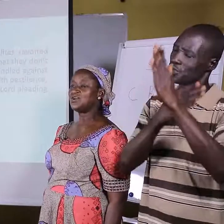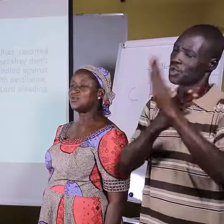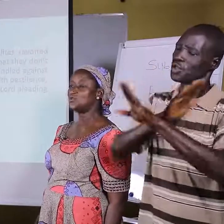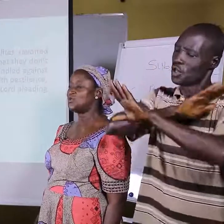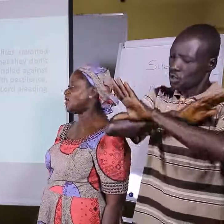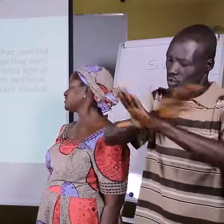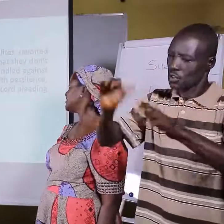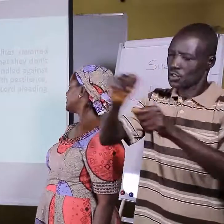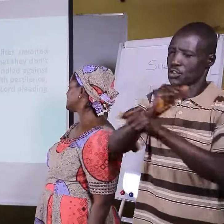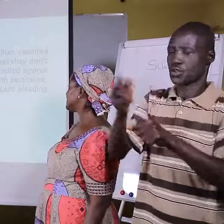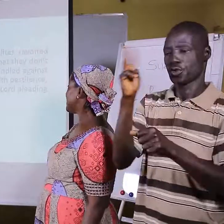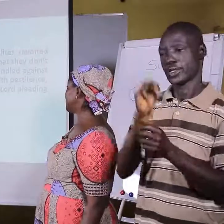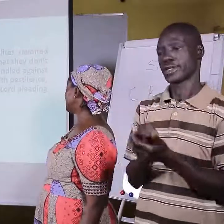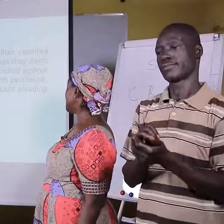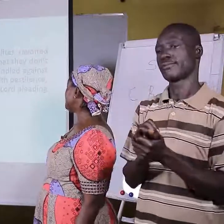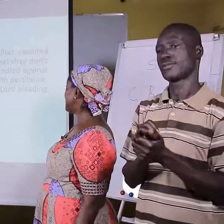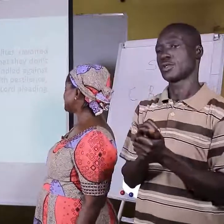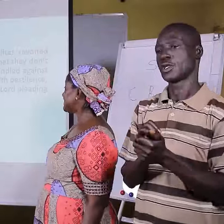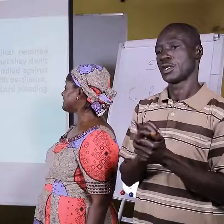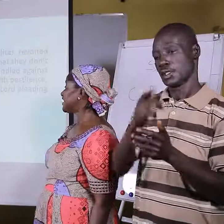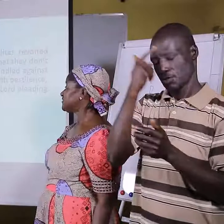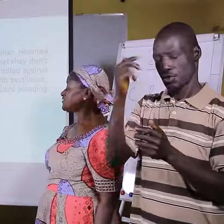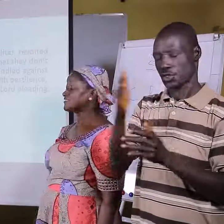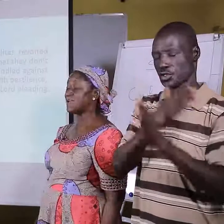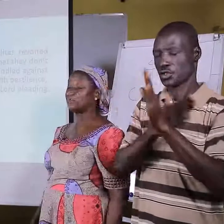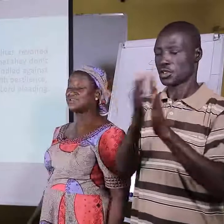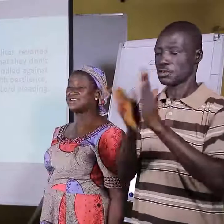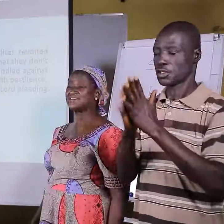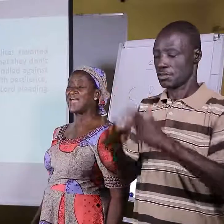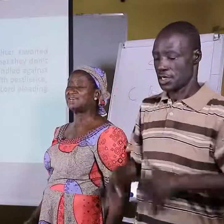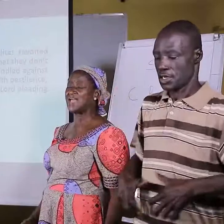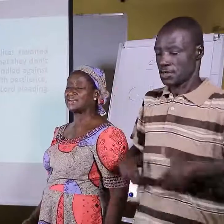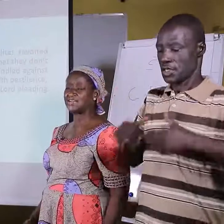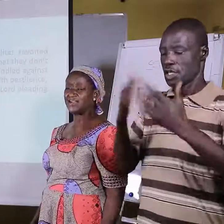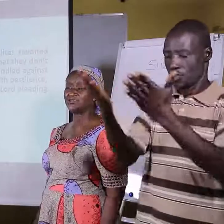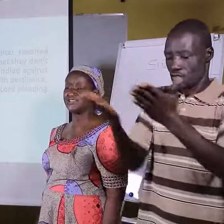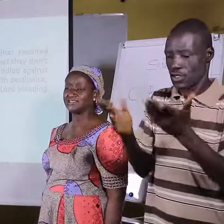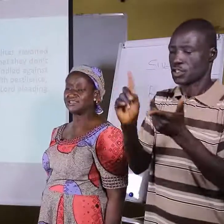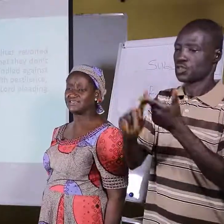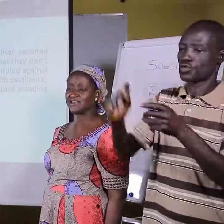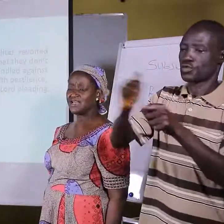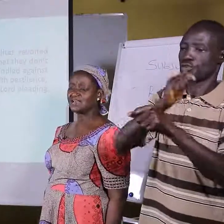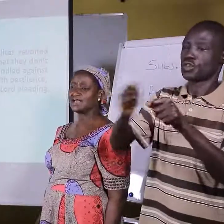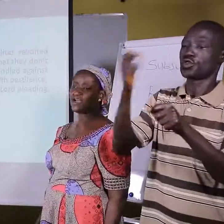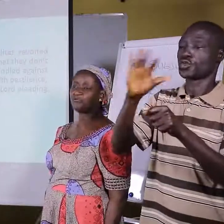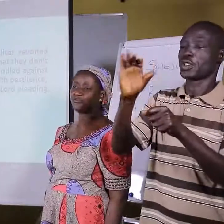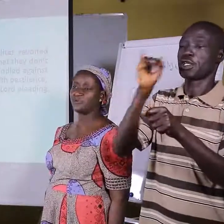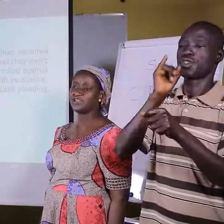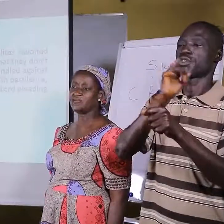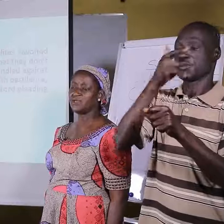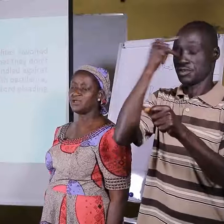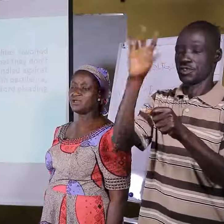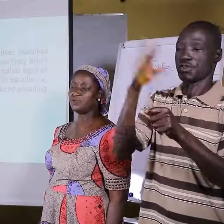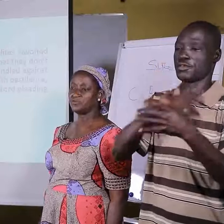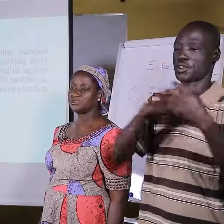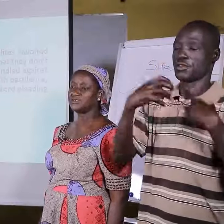God will not send pestilence. And you tend to see that pestilence are terrible diseases that can befall